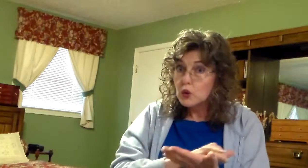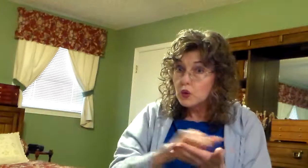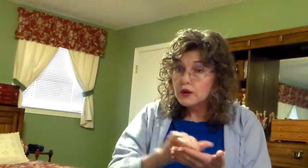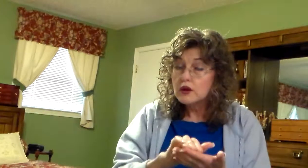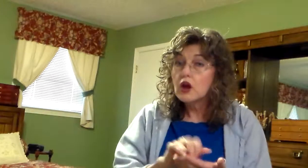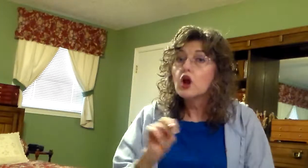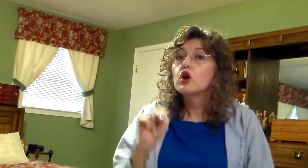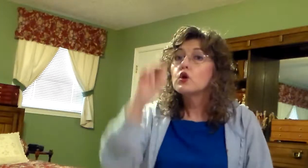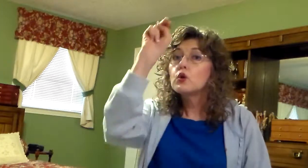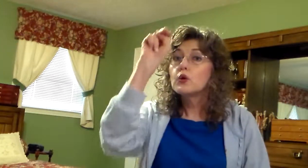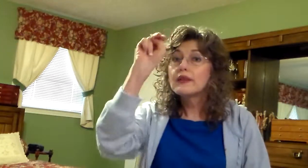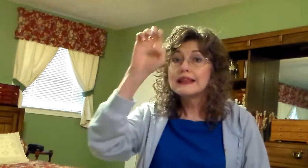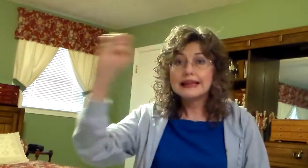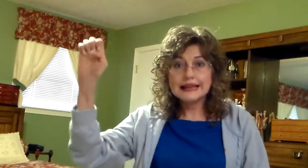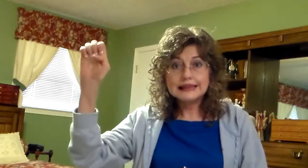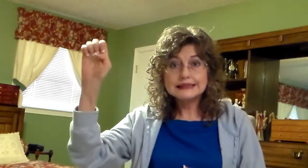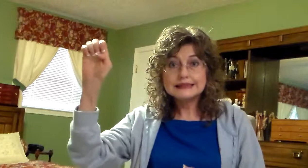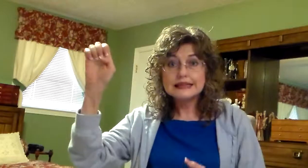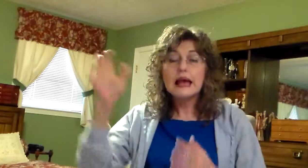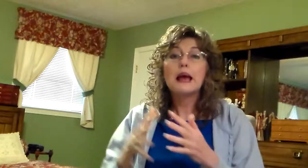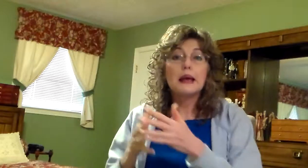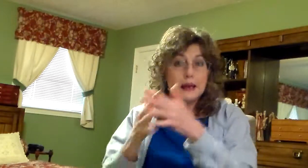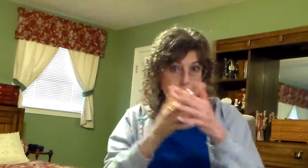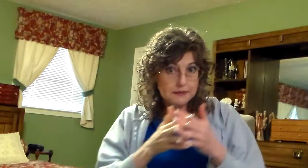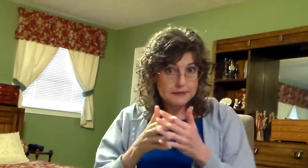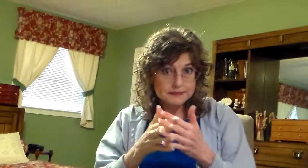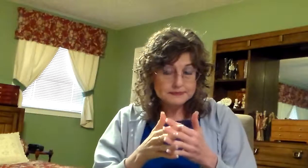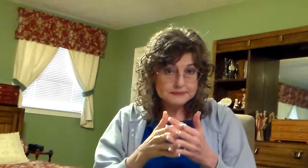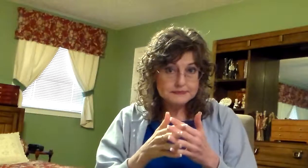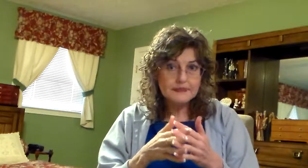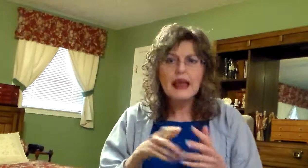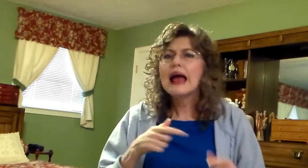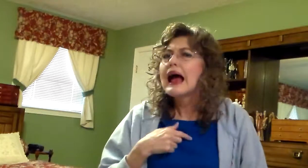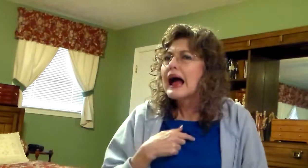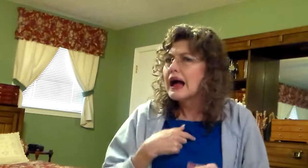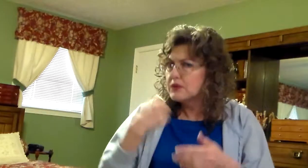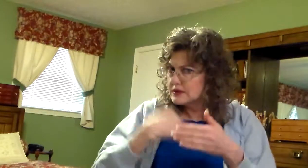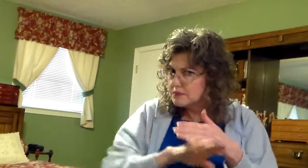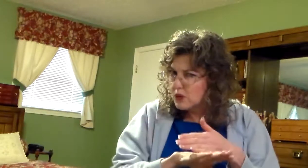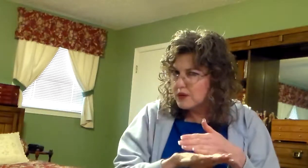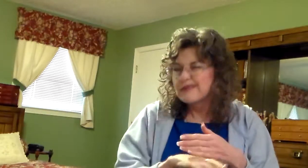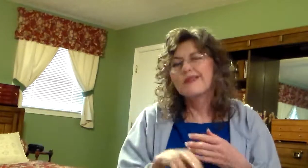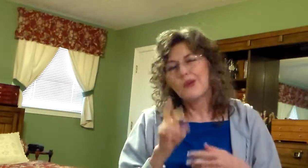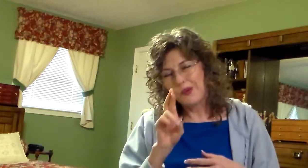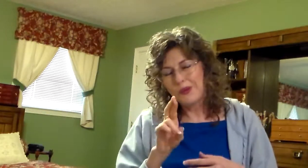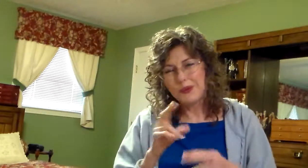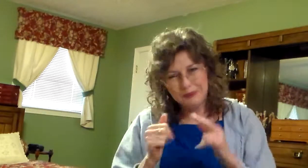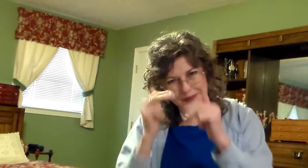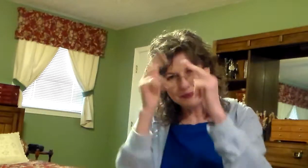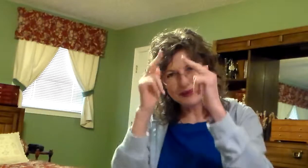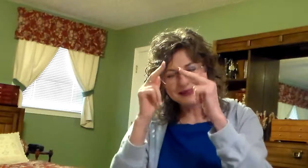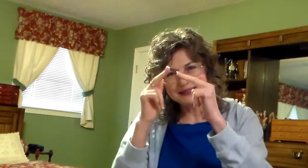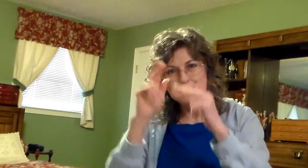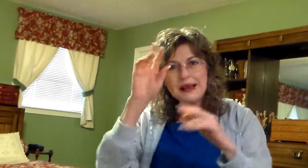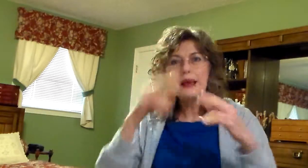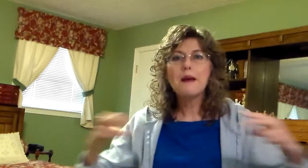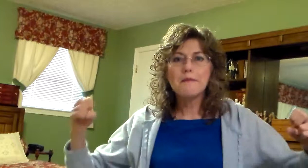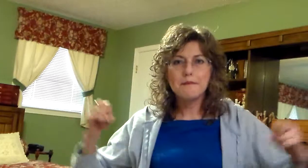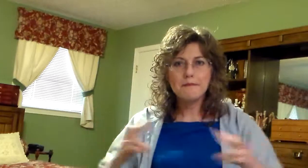part of the United States. But I was actually born in a place, or built in a place called Paris, France, which is in